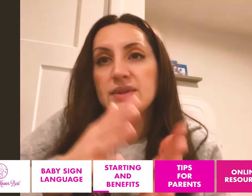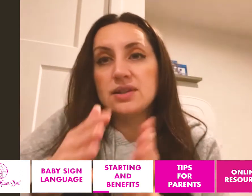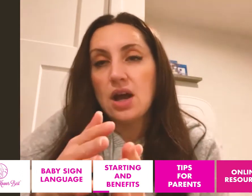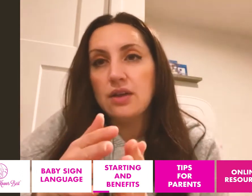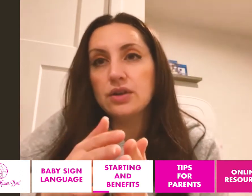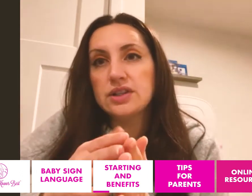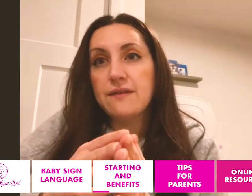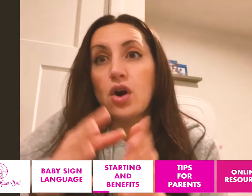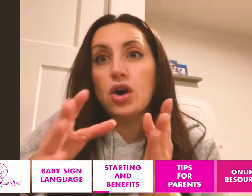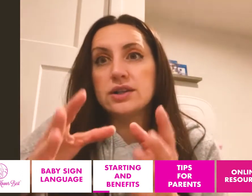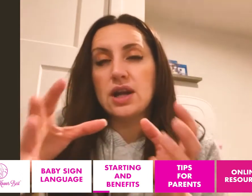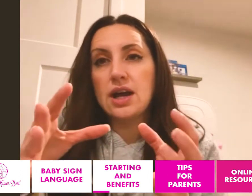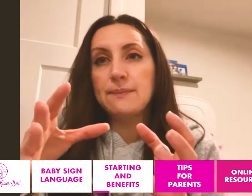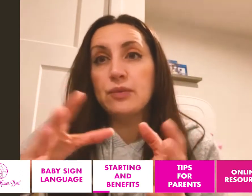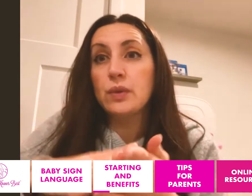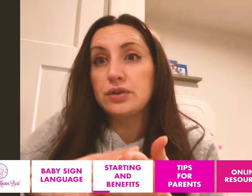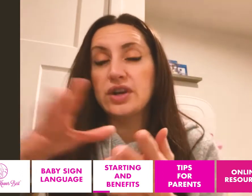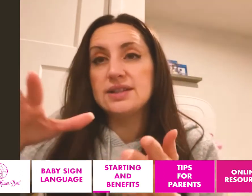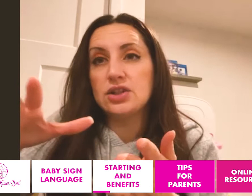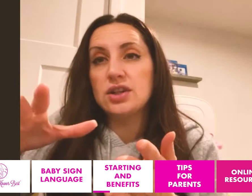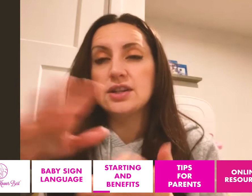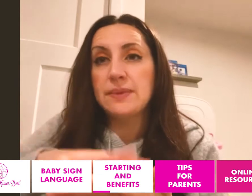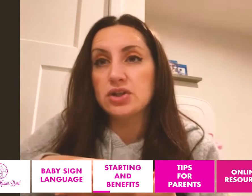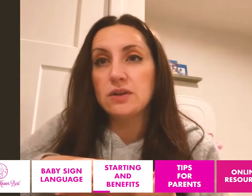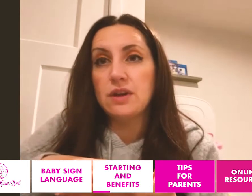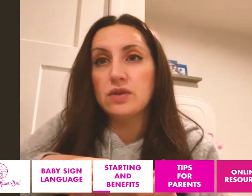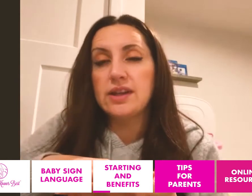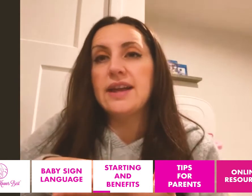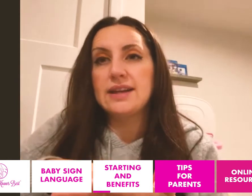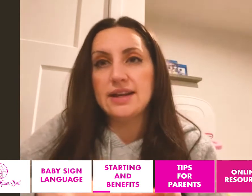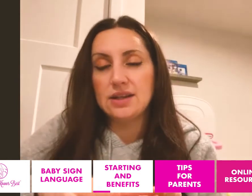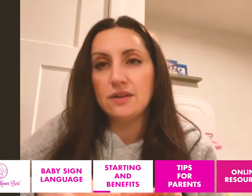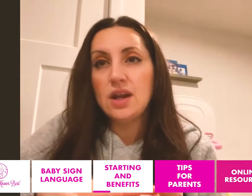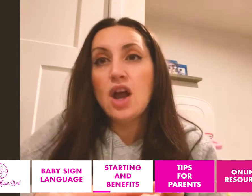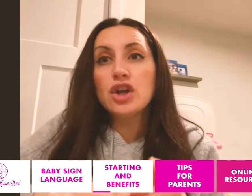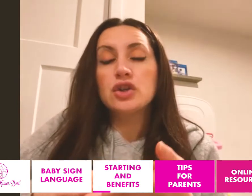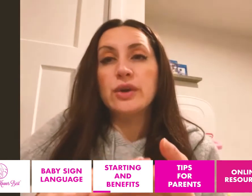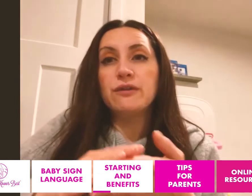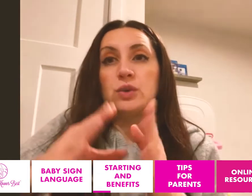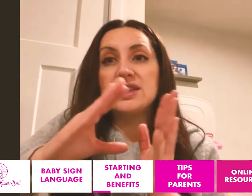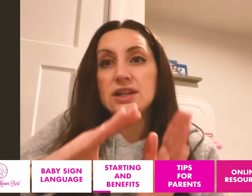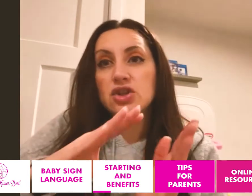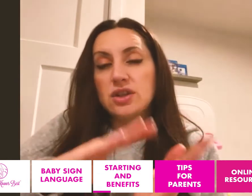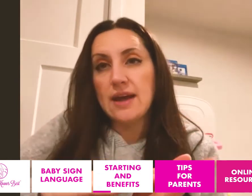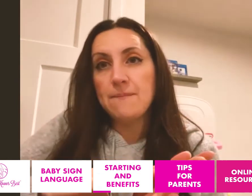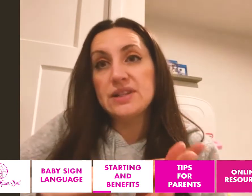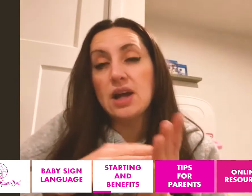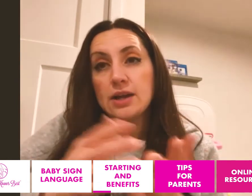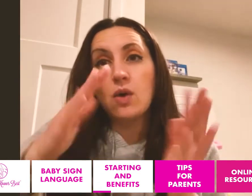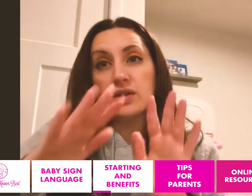toddlers have a hard time with transitioning, especially if they really like an activity. So if you teach them the sign all done,